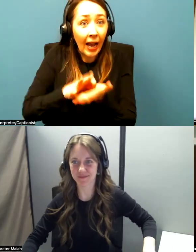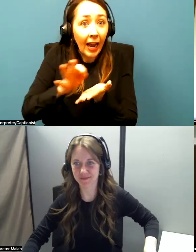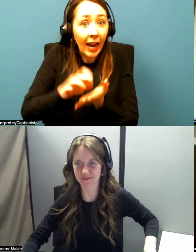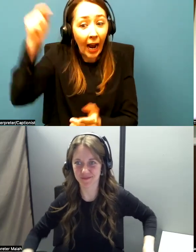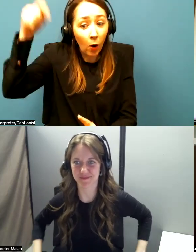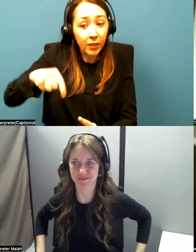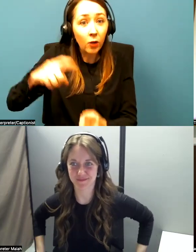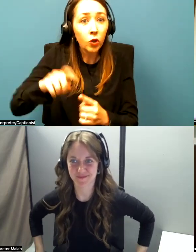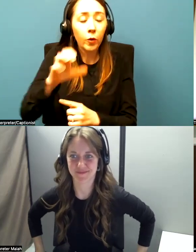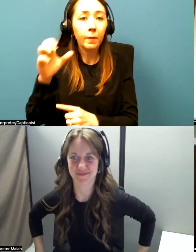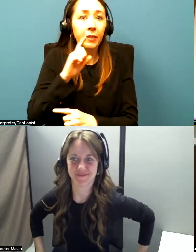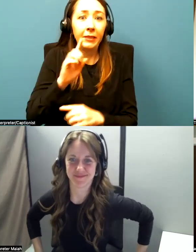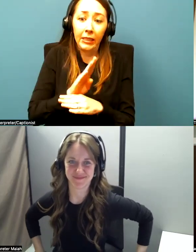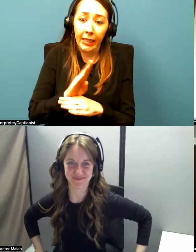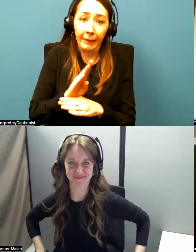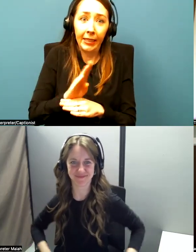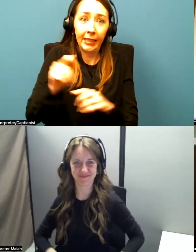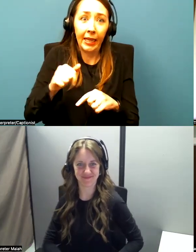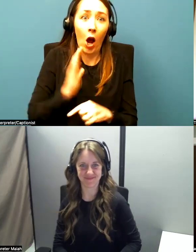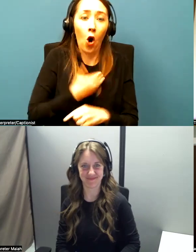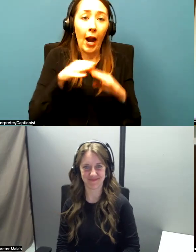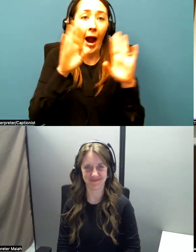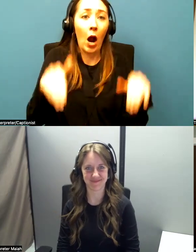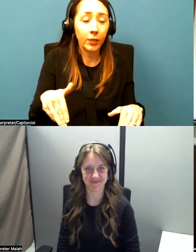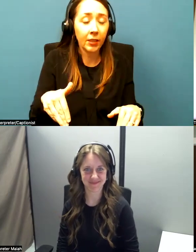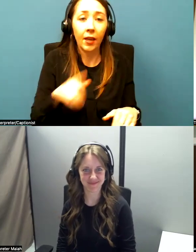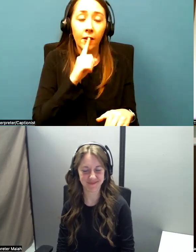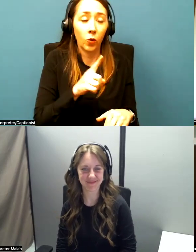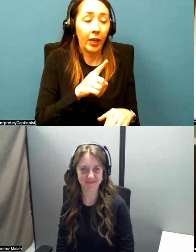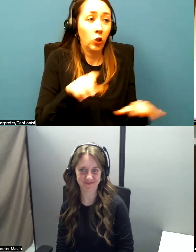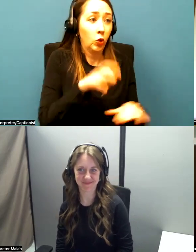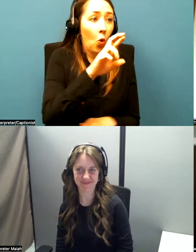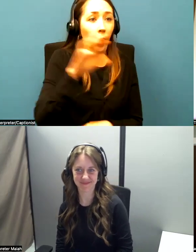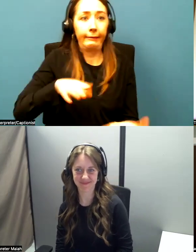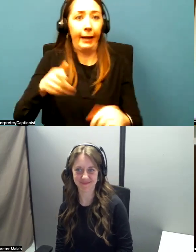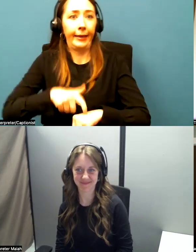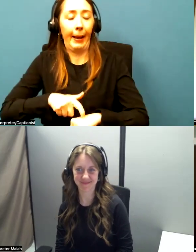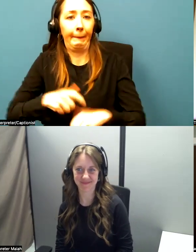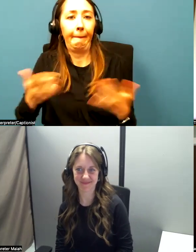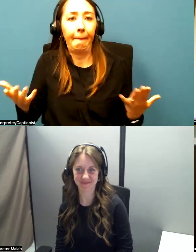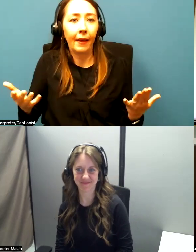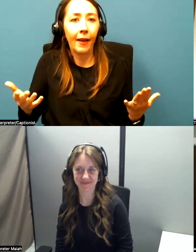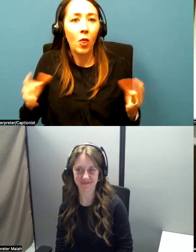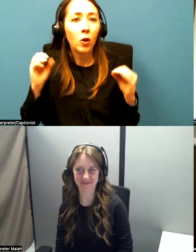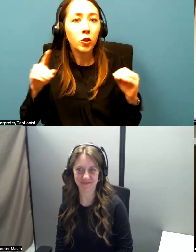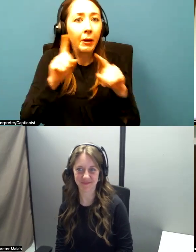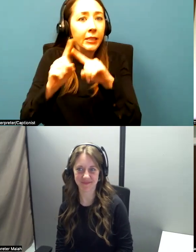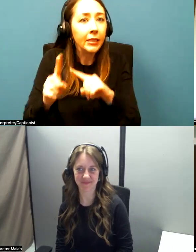a marathon in our house. It's like do or die time. It's so many